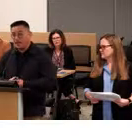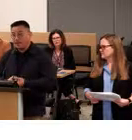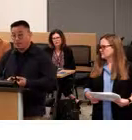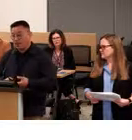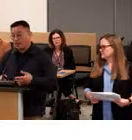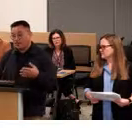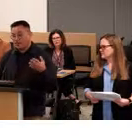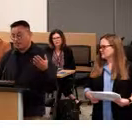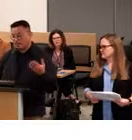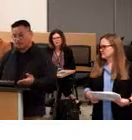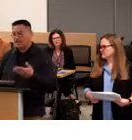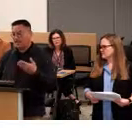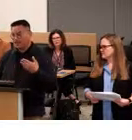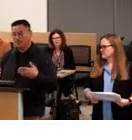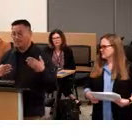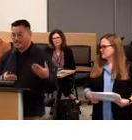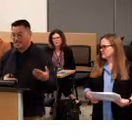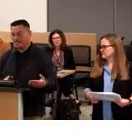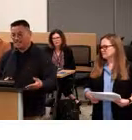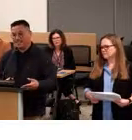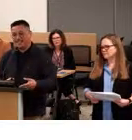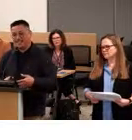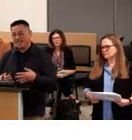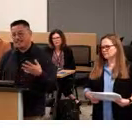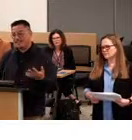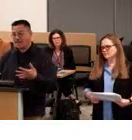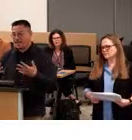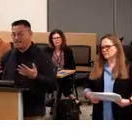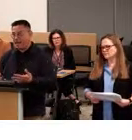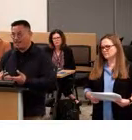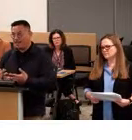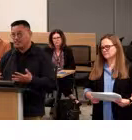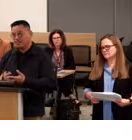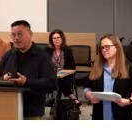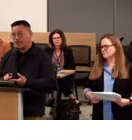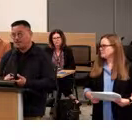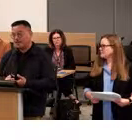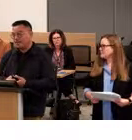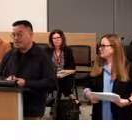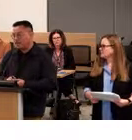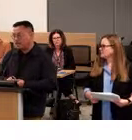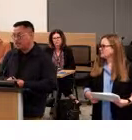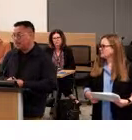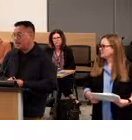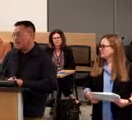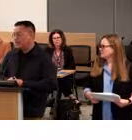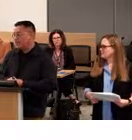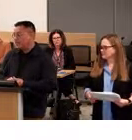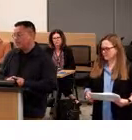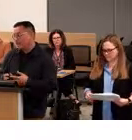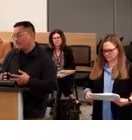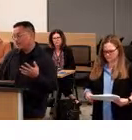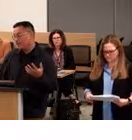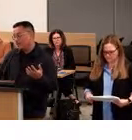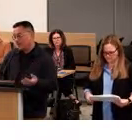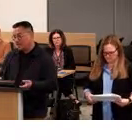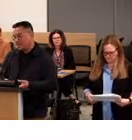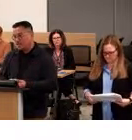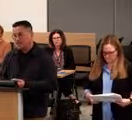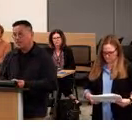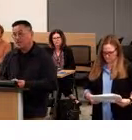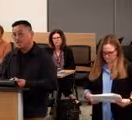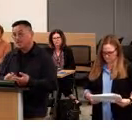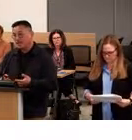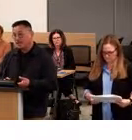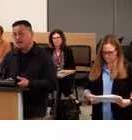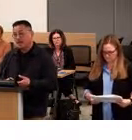offer more internal expertise and actually foster collaboration and trusting and meaningful relationships